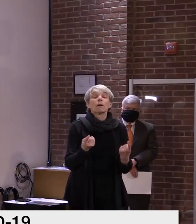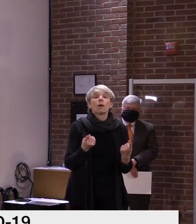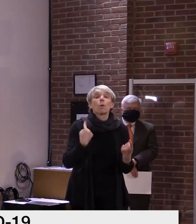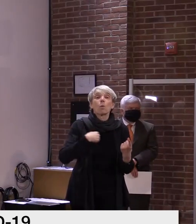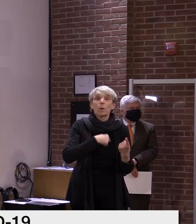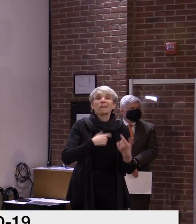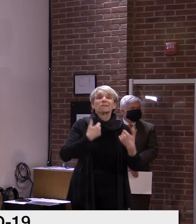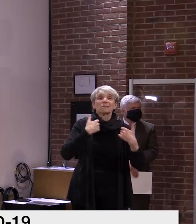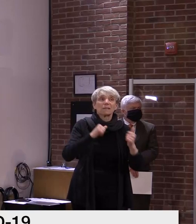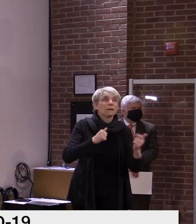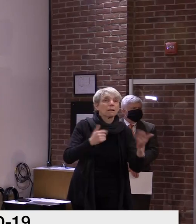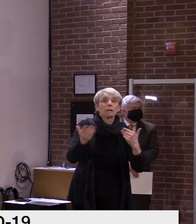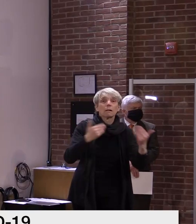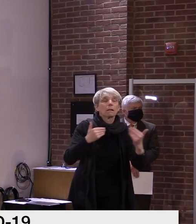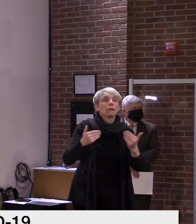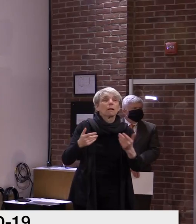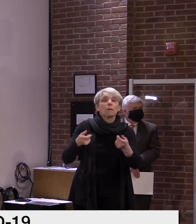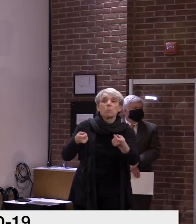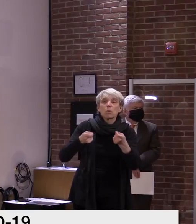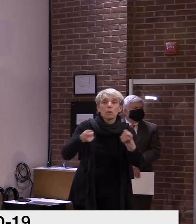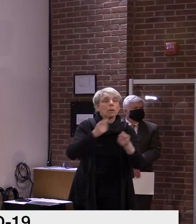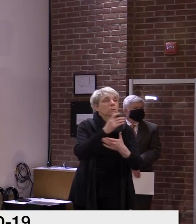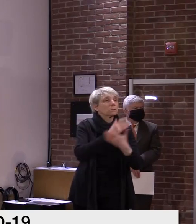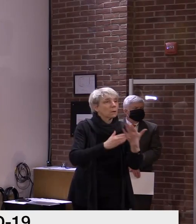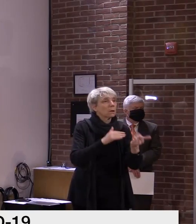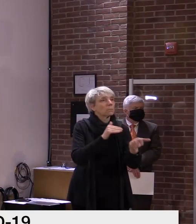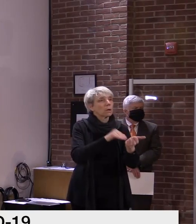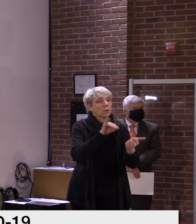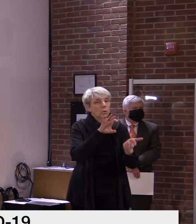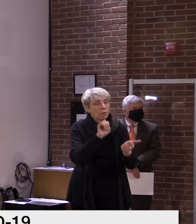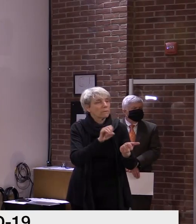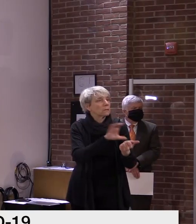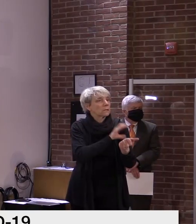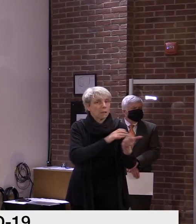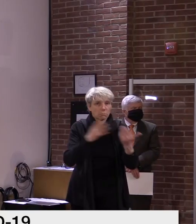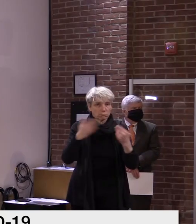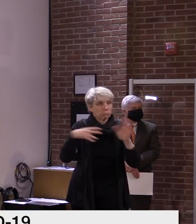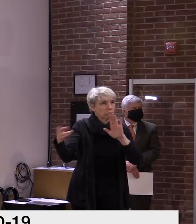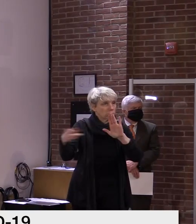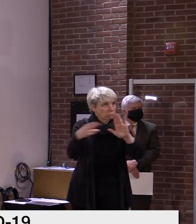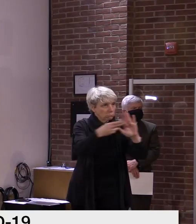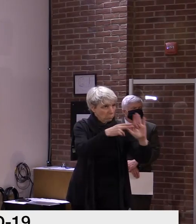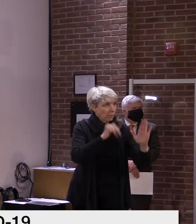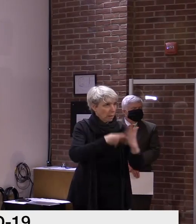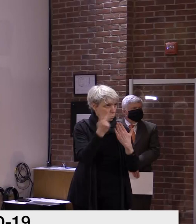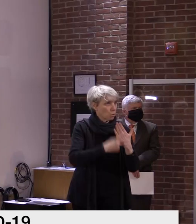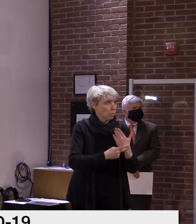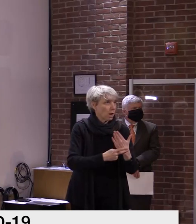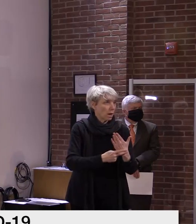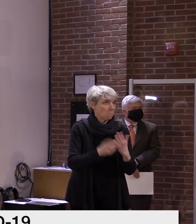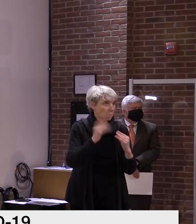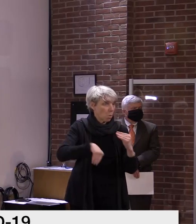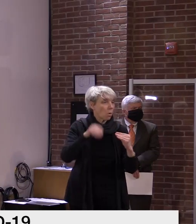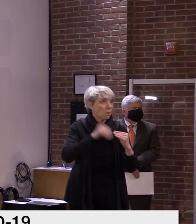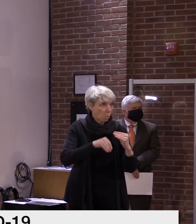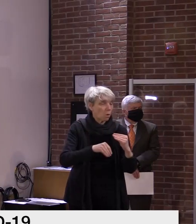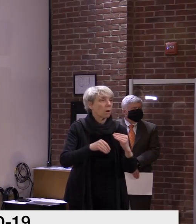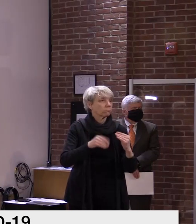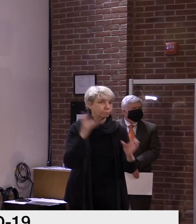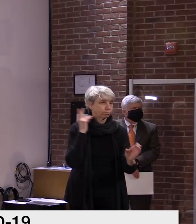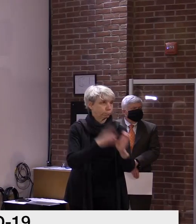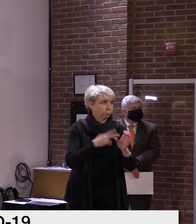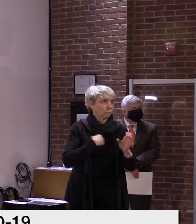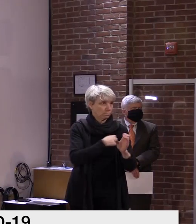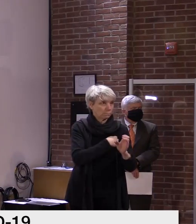enroll practices that might not already be enrolled in our immunization program. And so they will continue